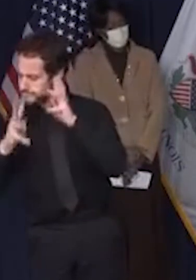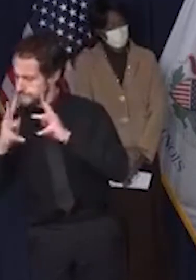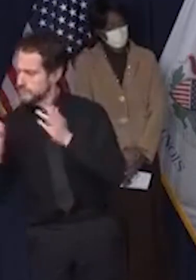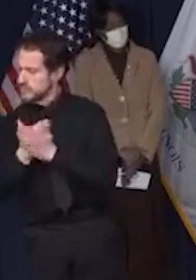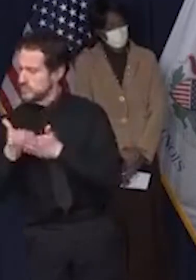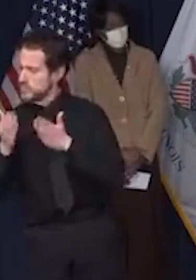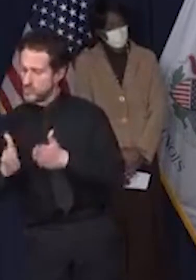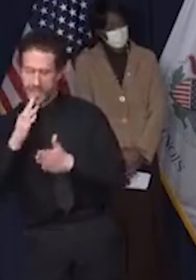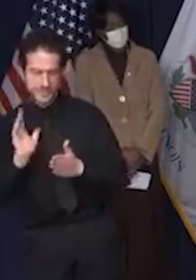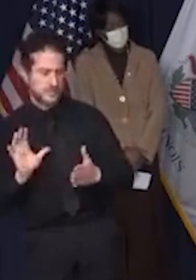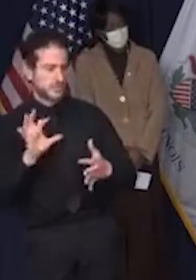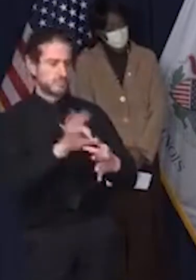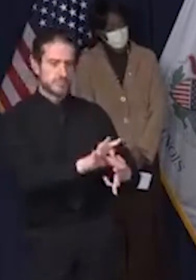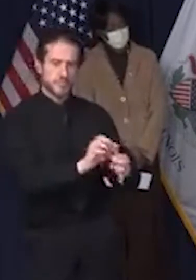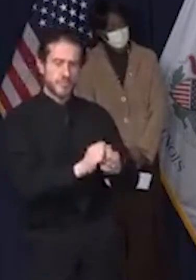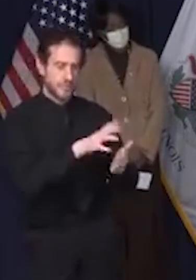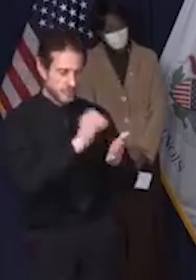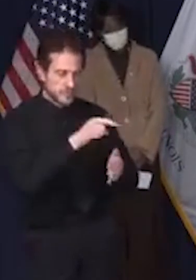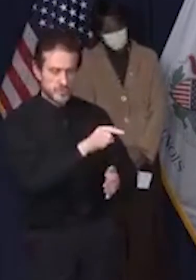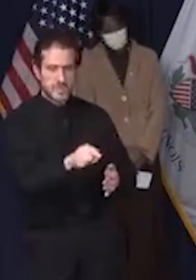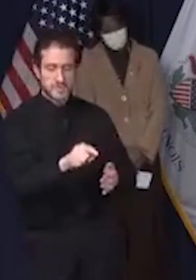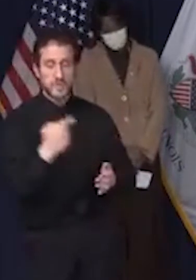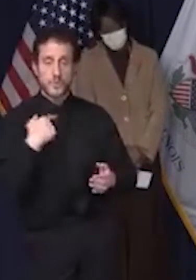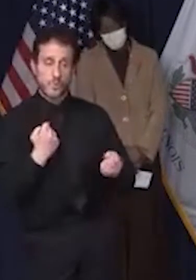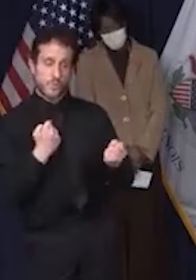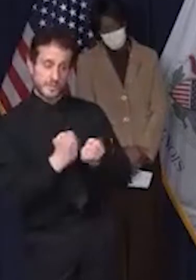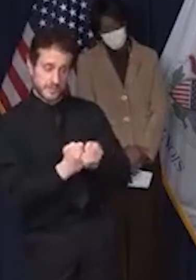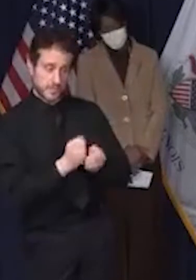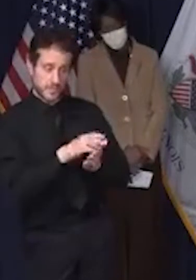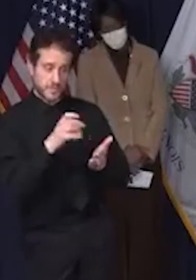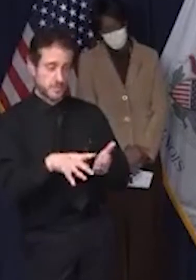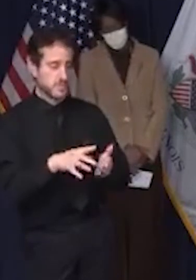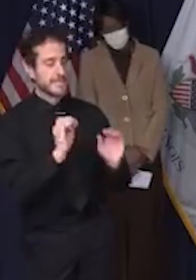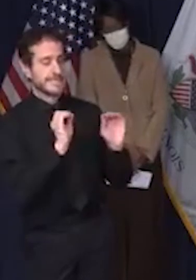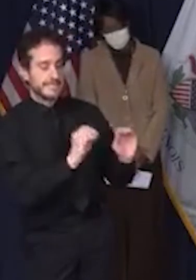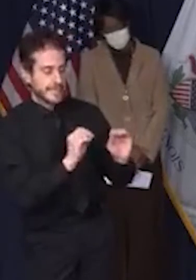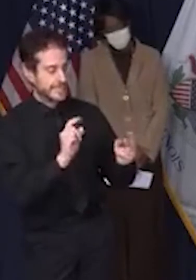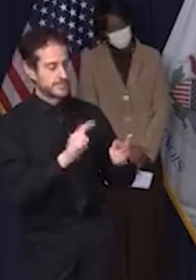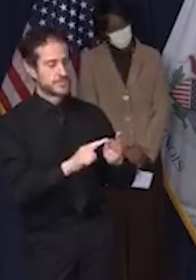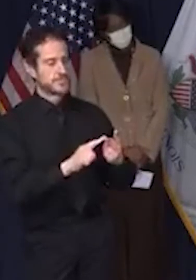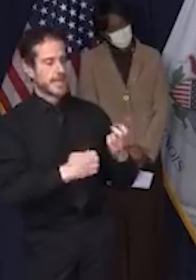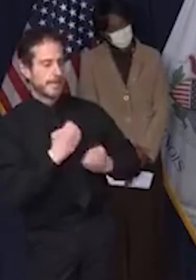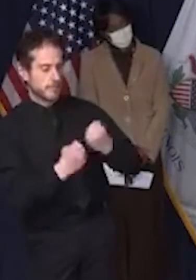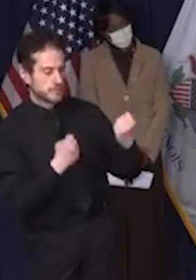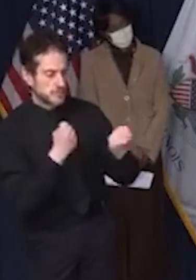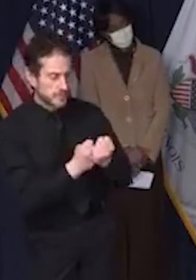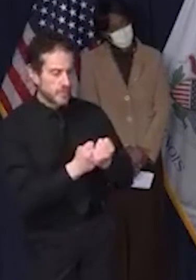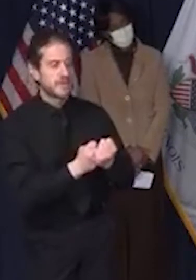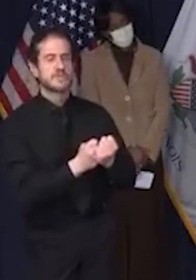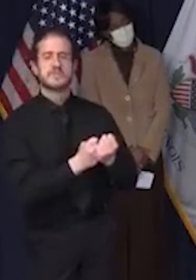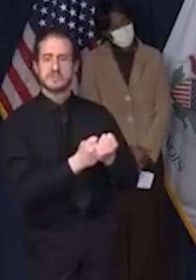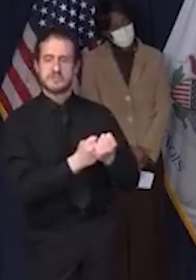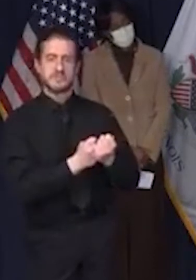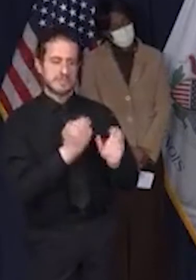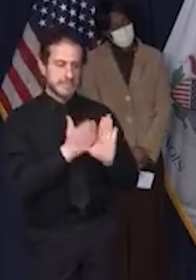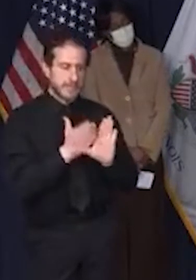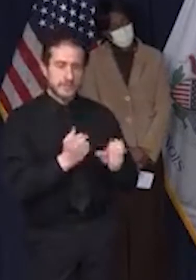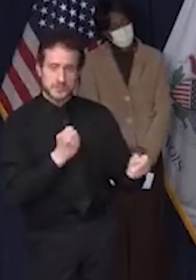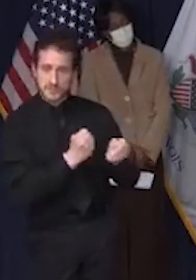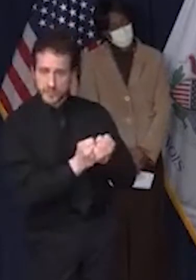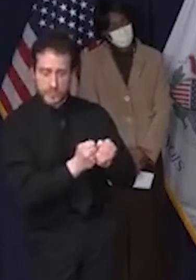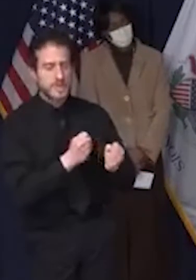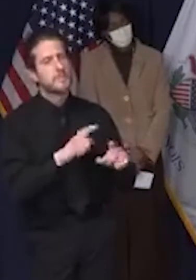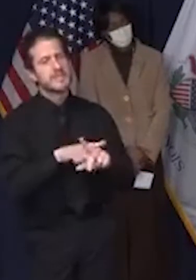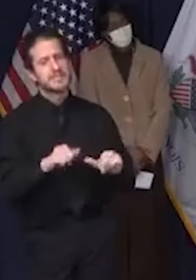not only are we supporting our students in terms of mental, emotional, and academic, but also nutrition. Our area